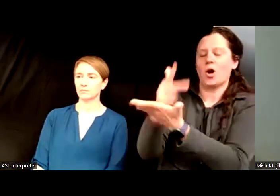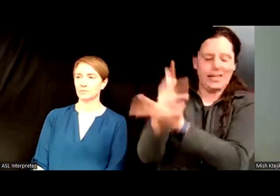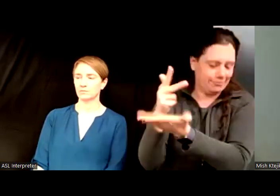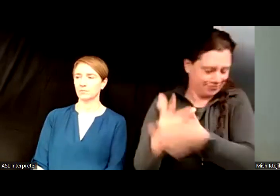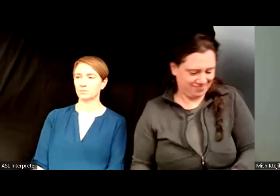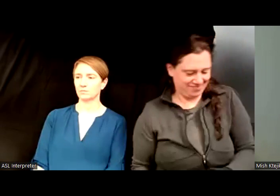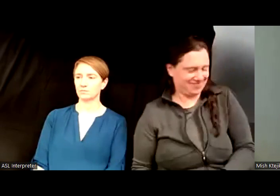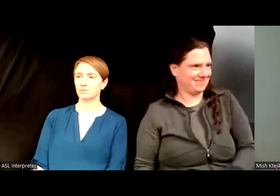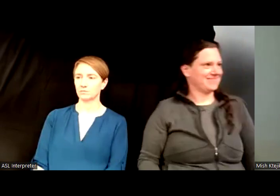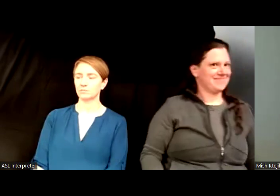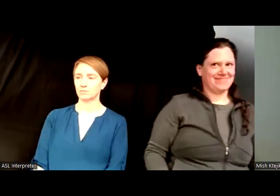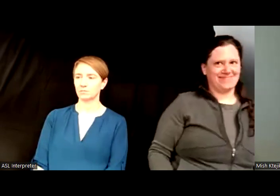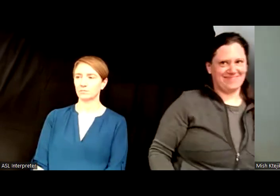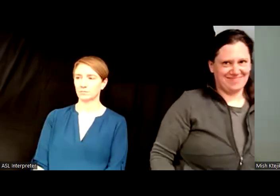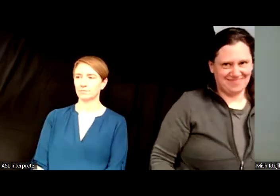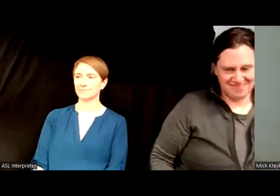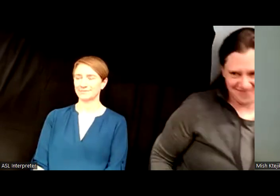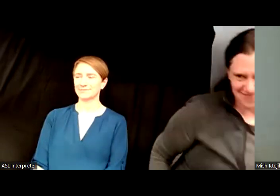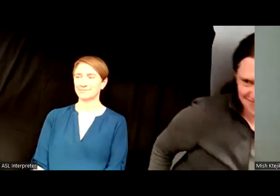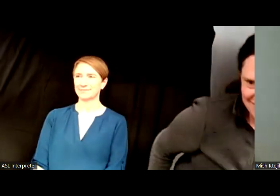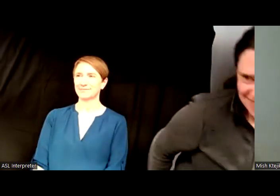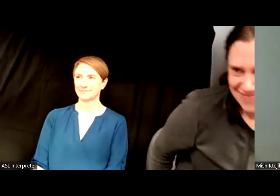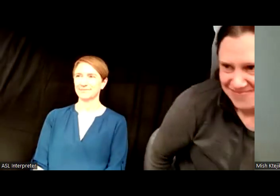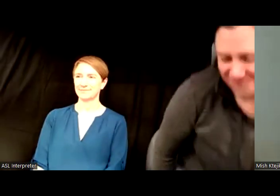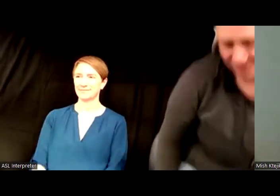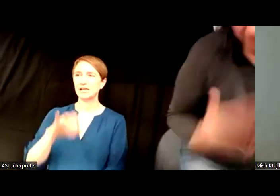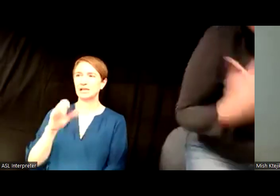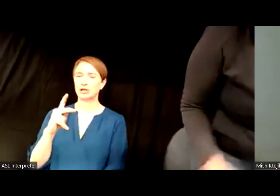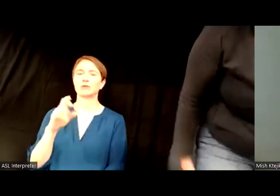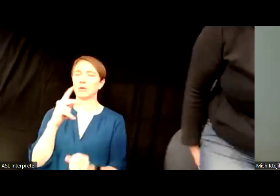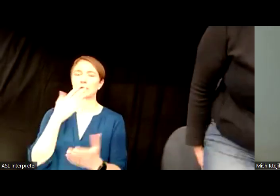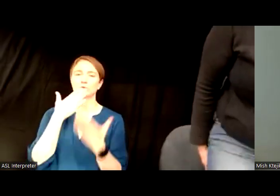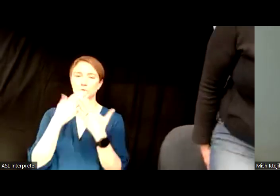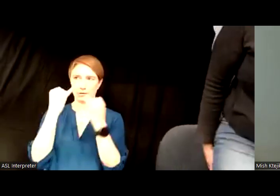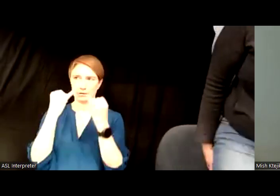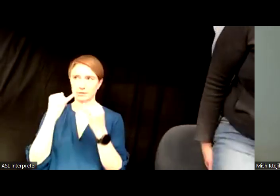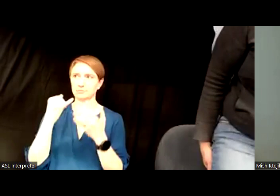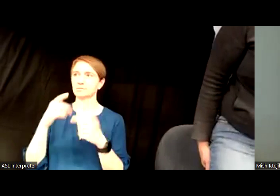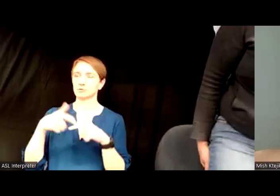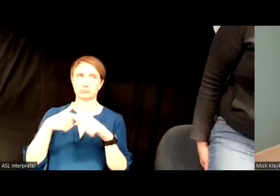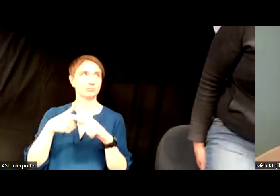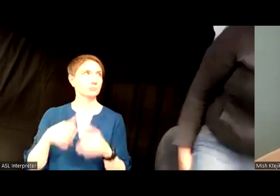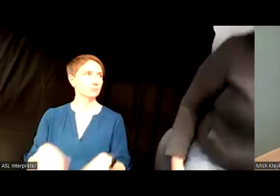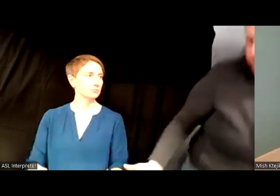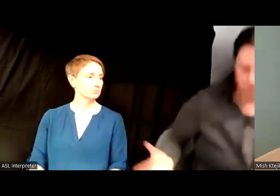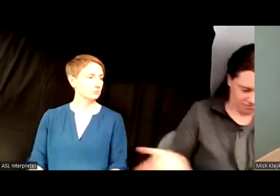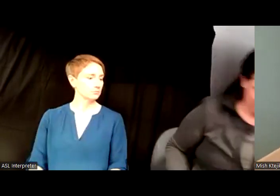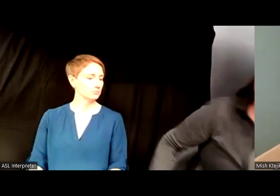part of the renewal, but we should table that All right, until so later. parking lot, Table it. Jack, table